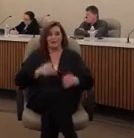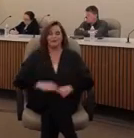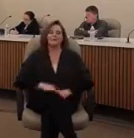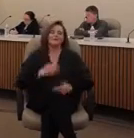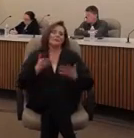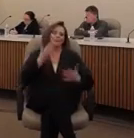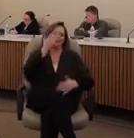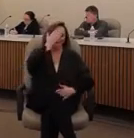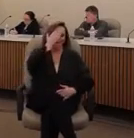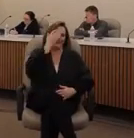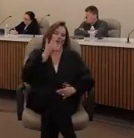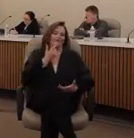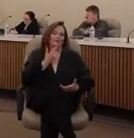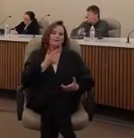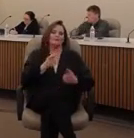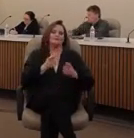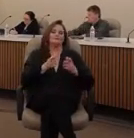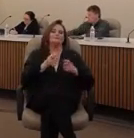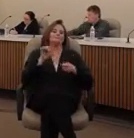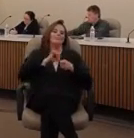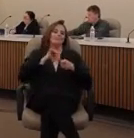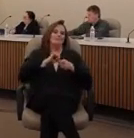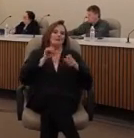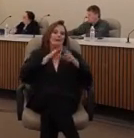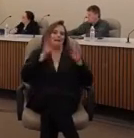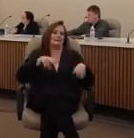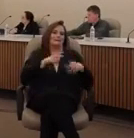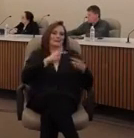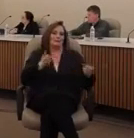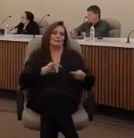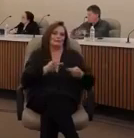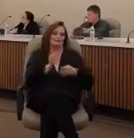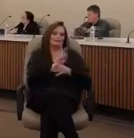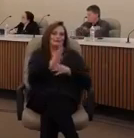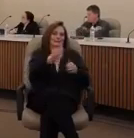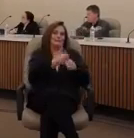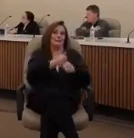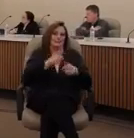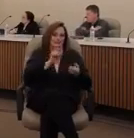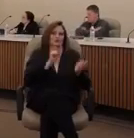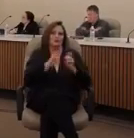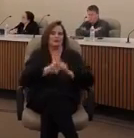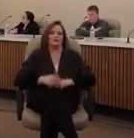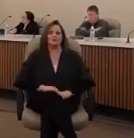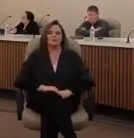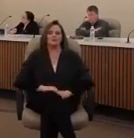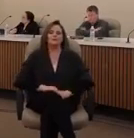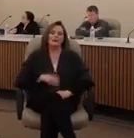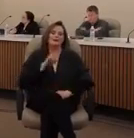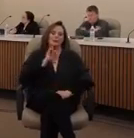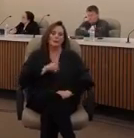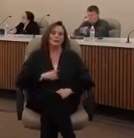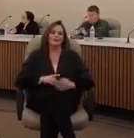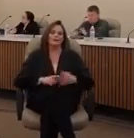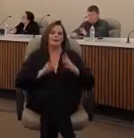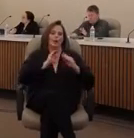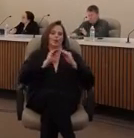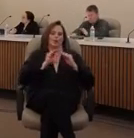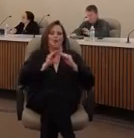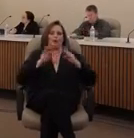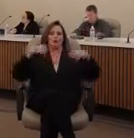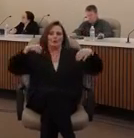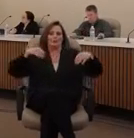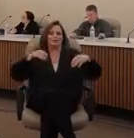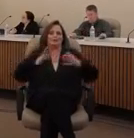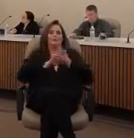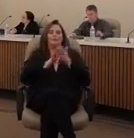of the gas station business has changed over the years. Service stations, truly repair shop type stations, have really become an